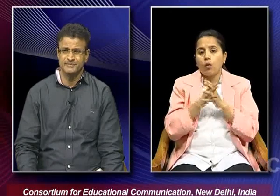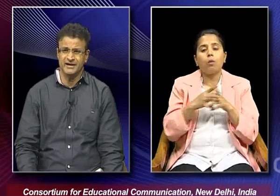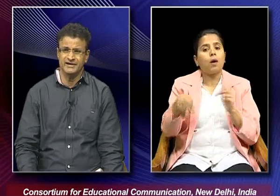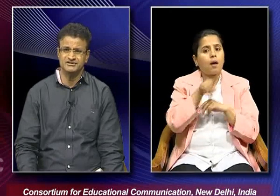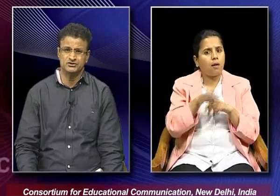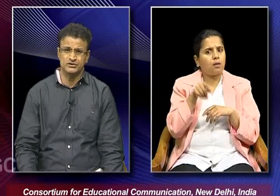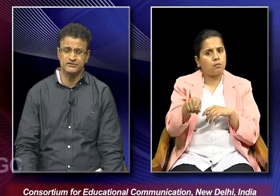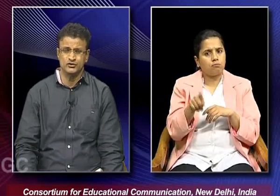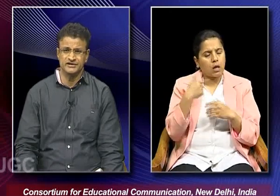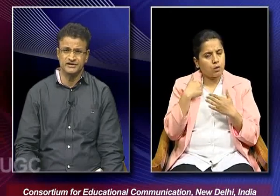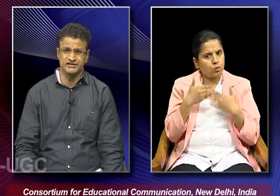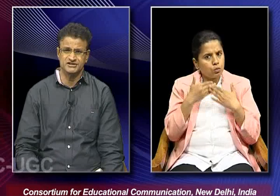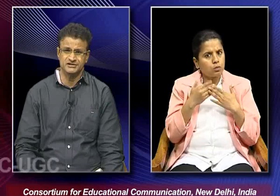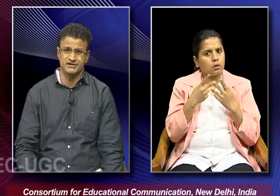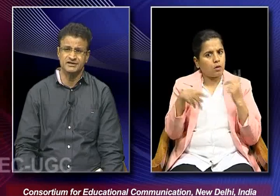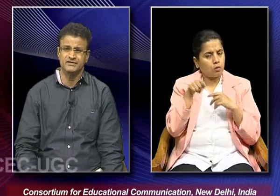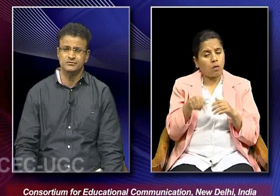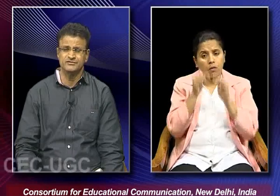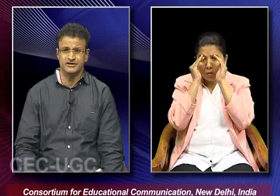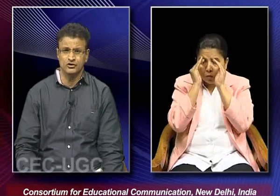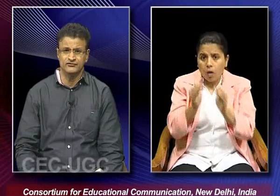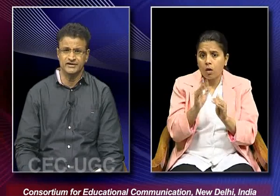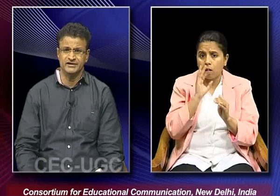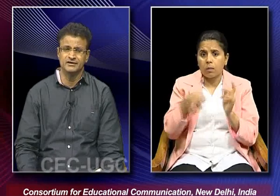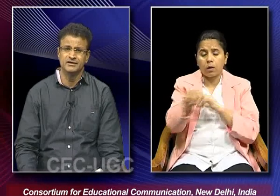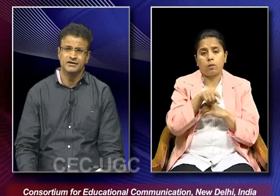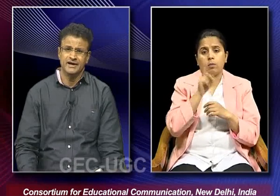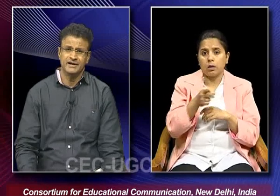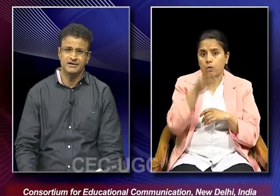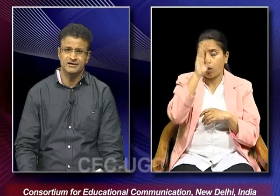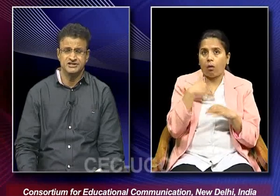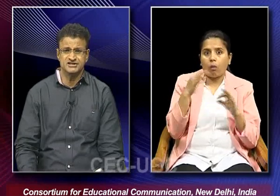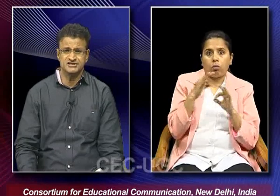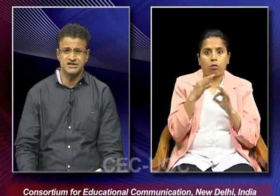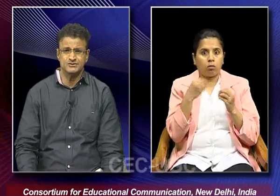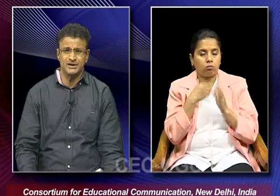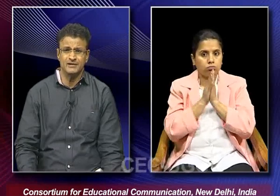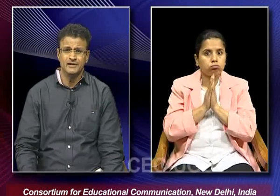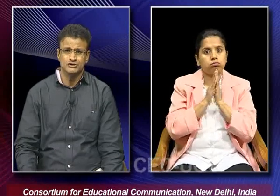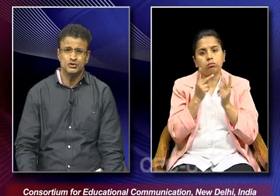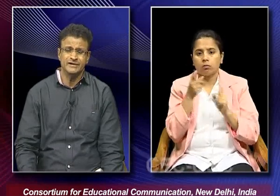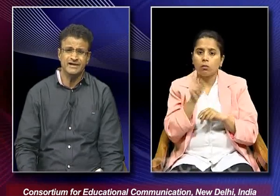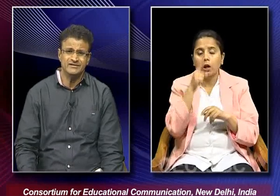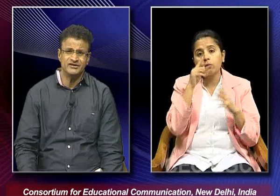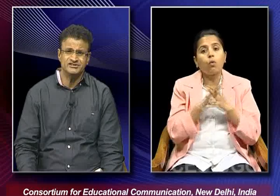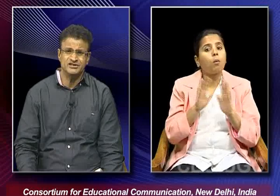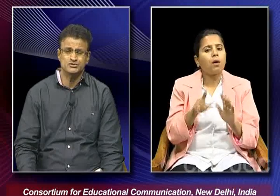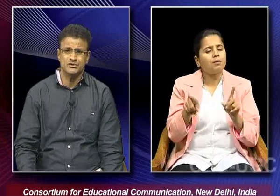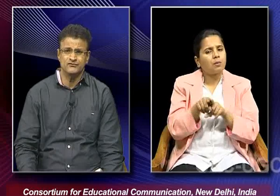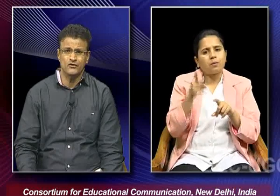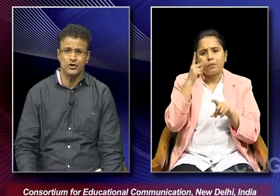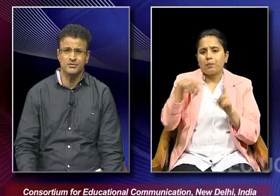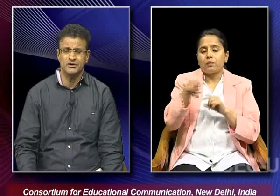very pious or devoted in nature, and they have to be very God-fearing and religious as well. So in that way she has